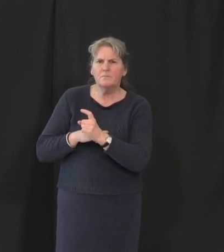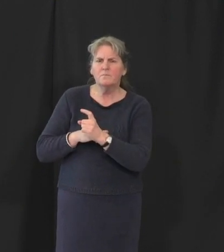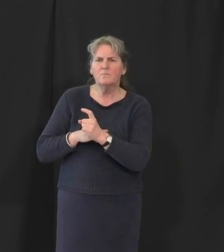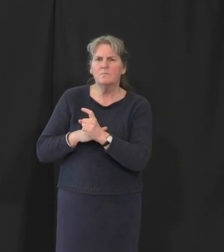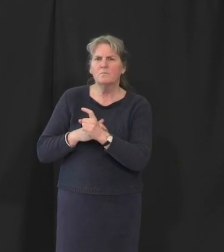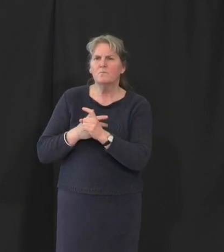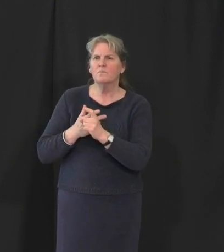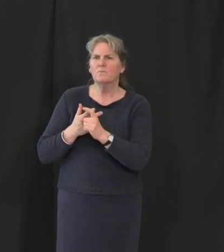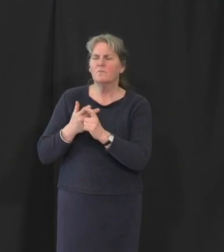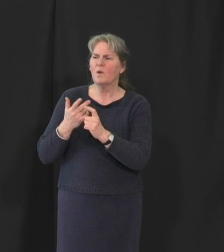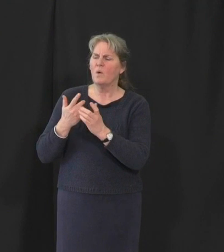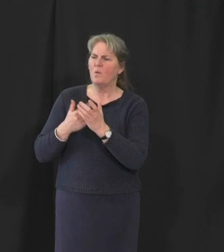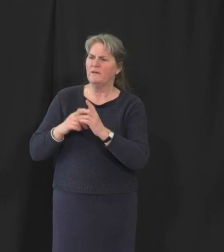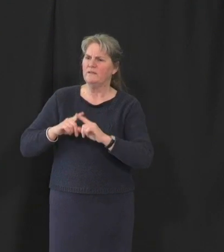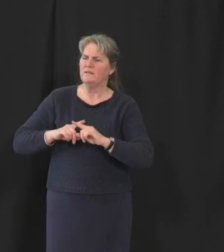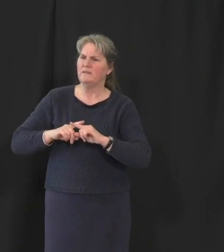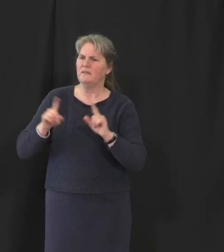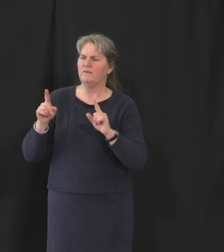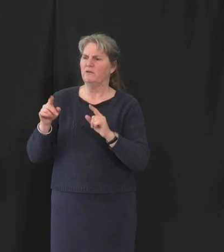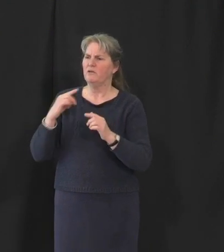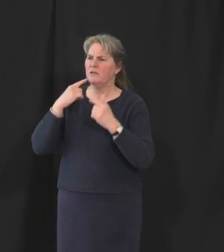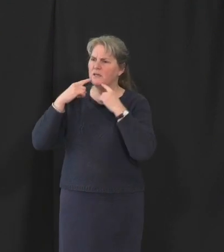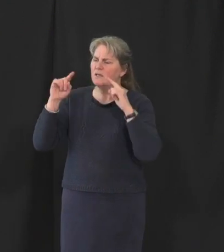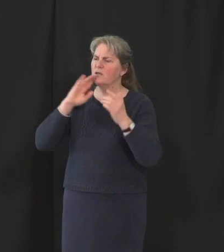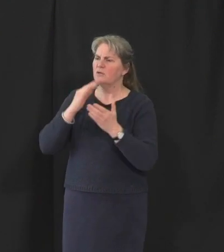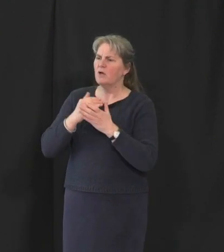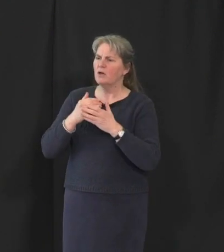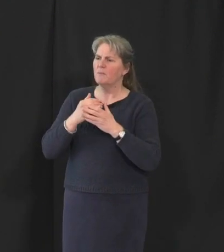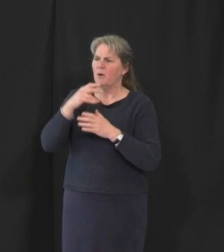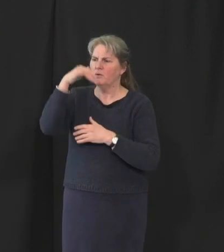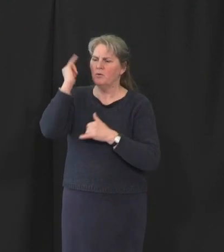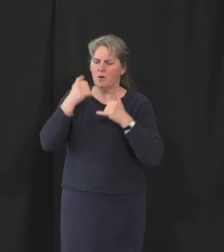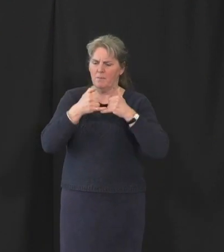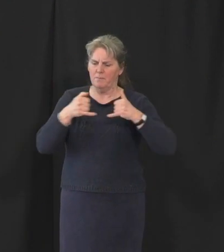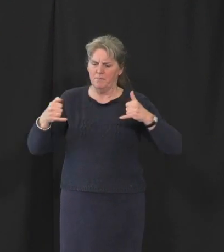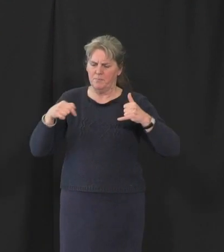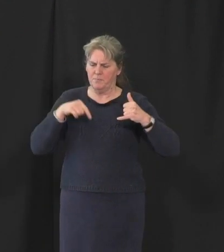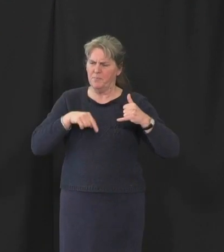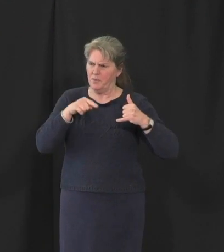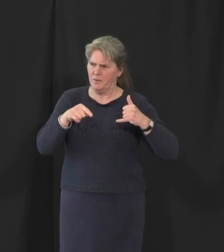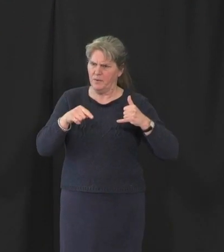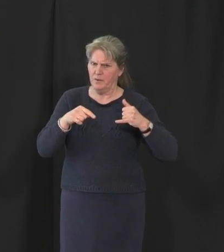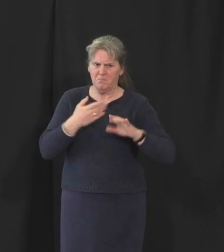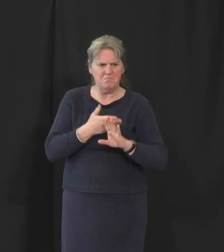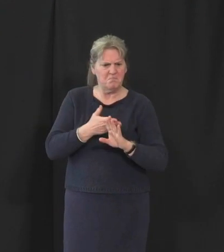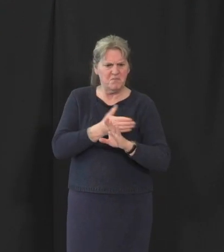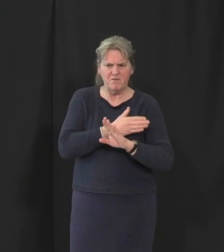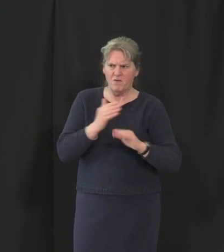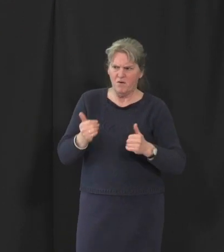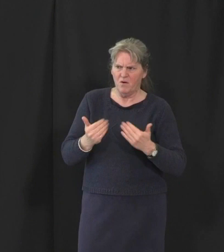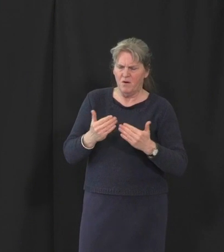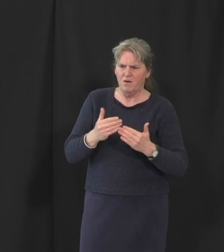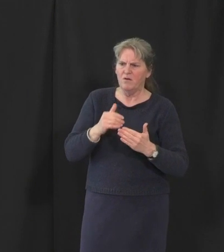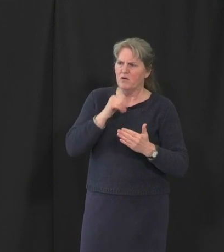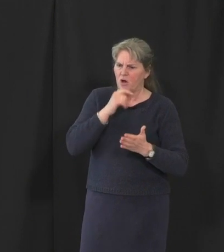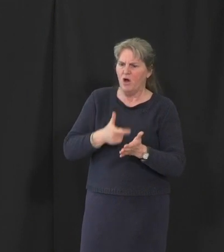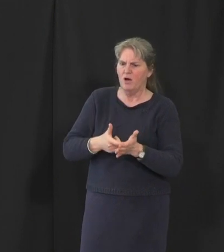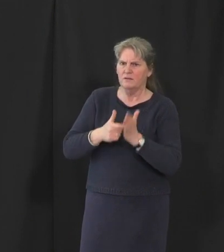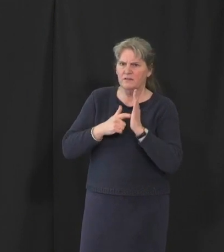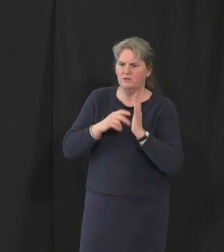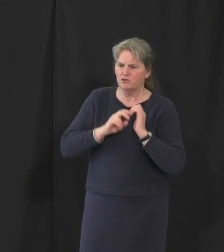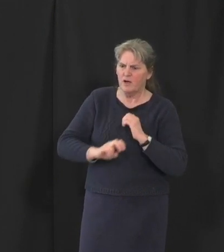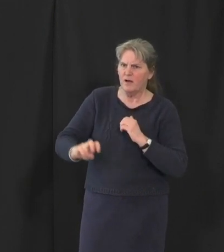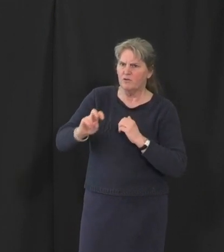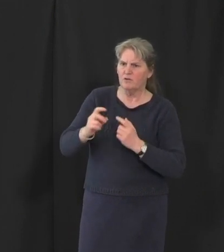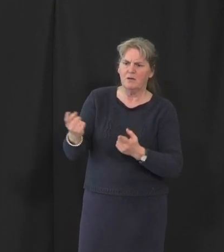how different this new announcement about the border is. The recommendation was always non-essential